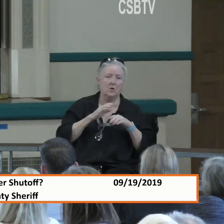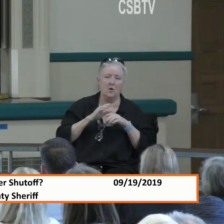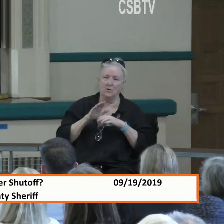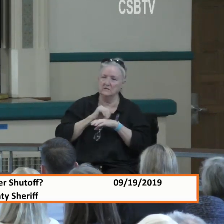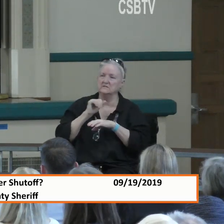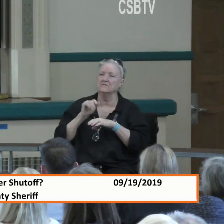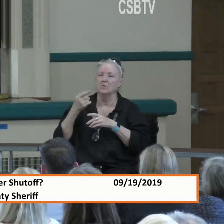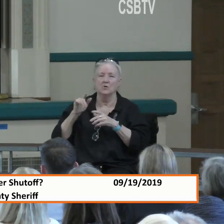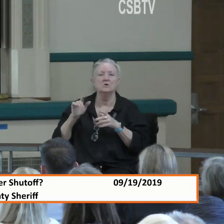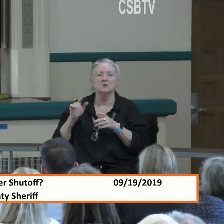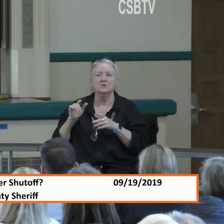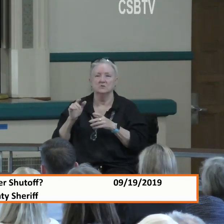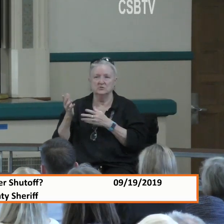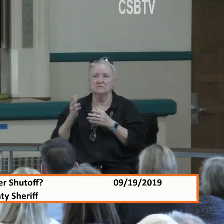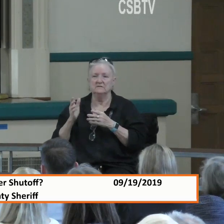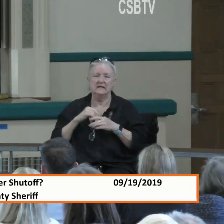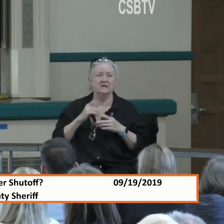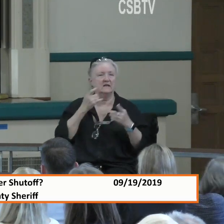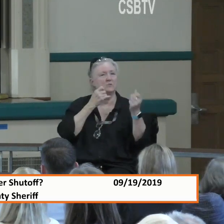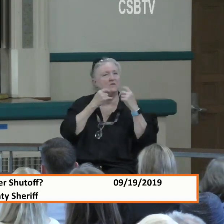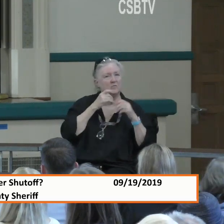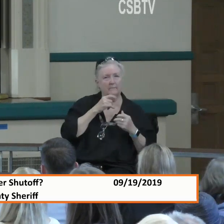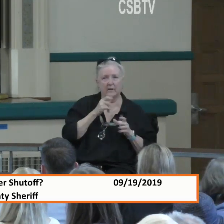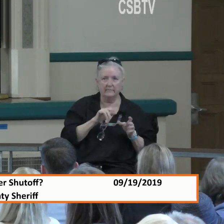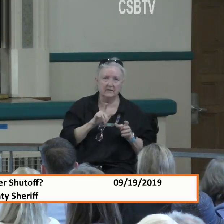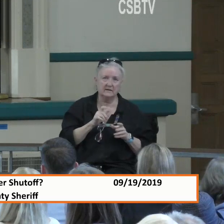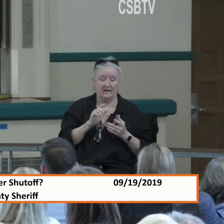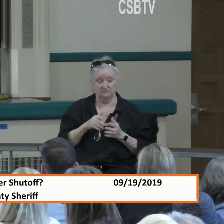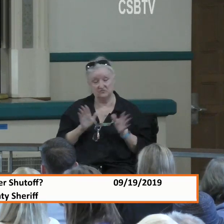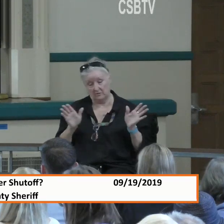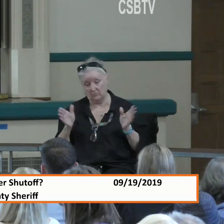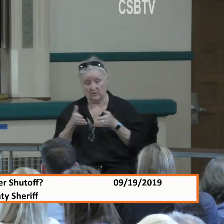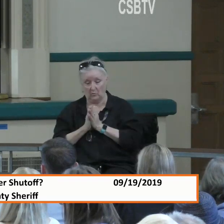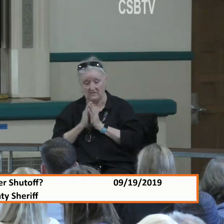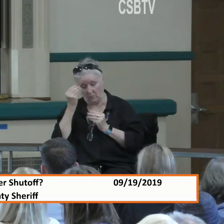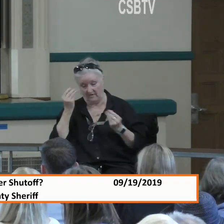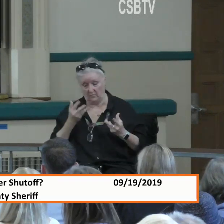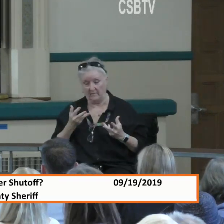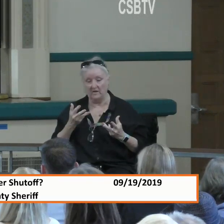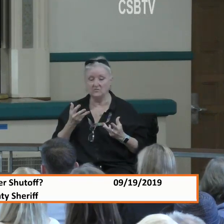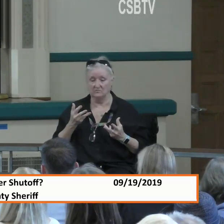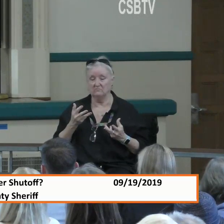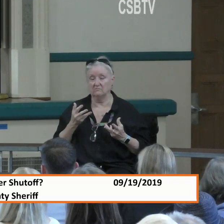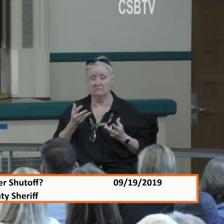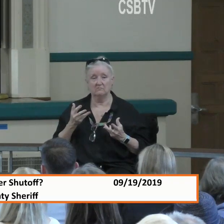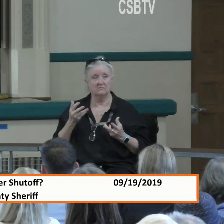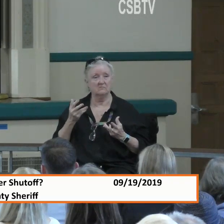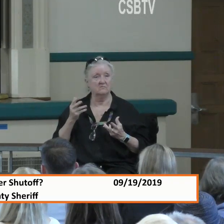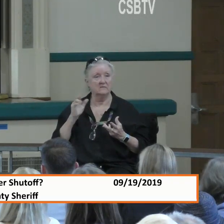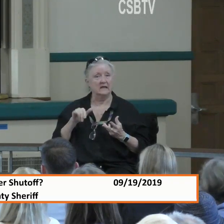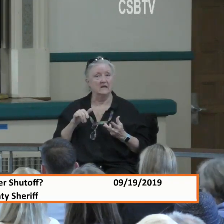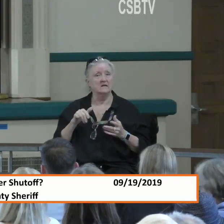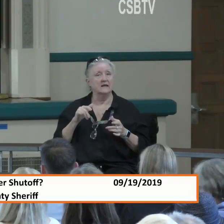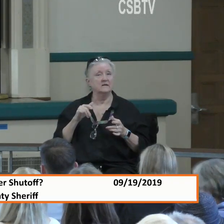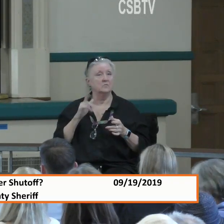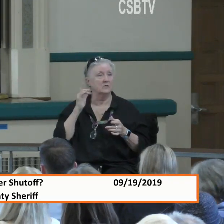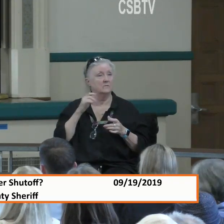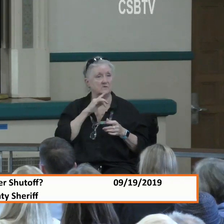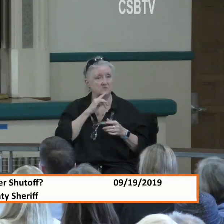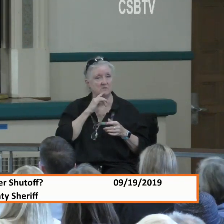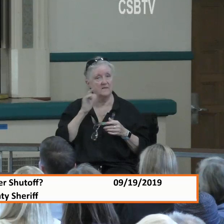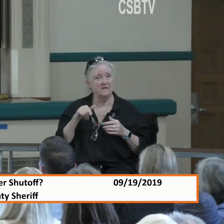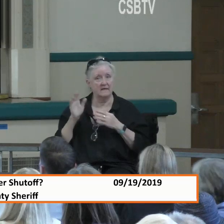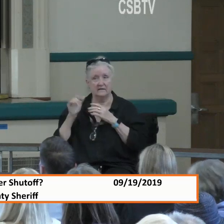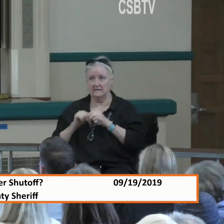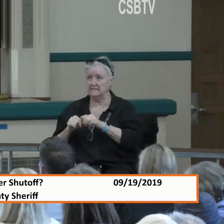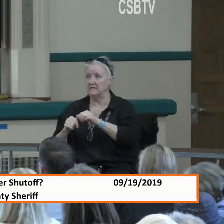as inquiries from the public and just general requests for information that may come. And we're going to make sure that that